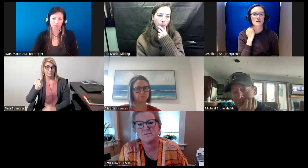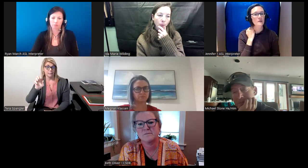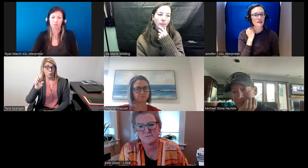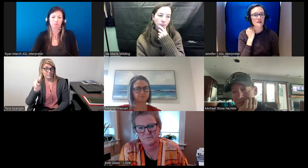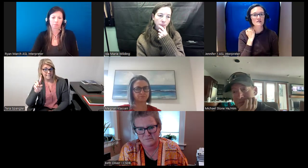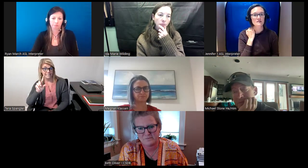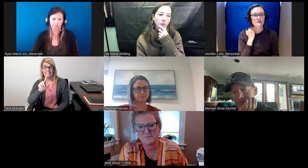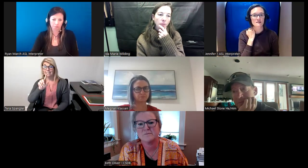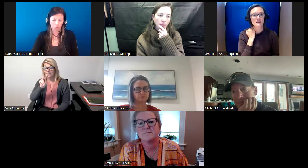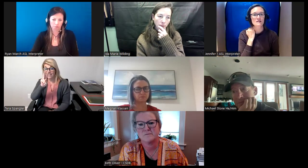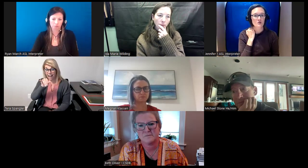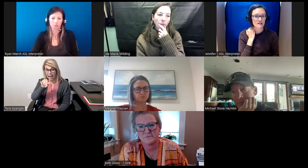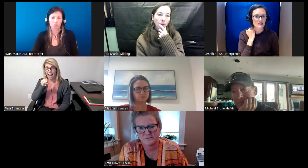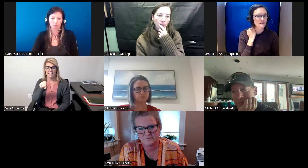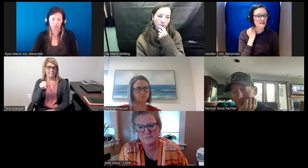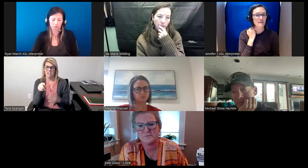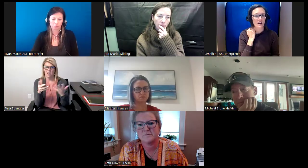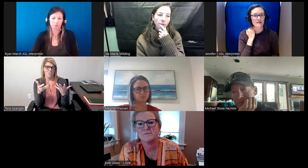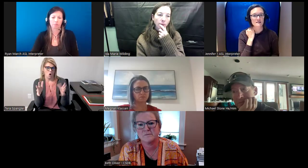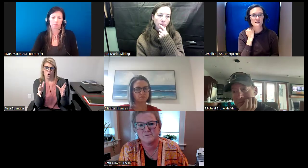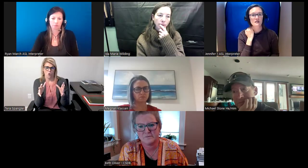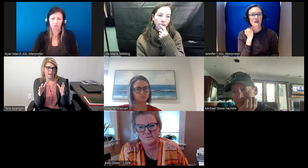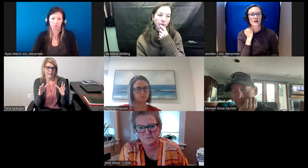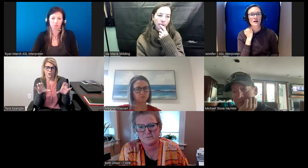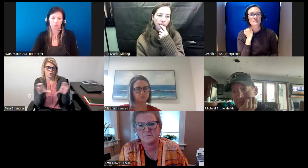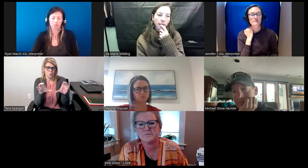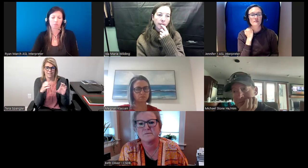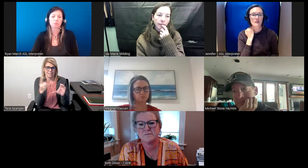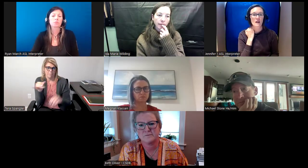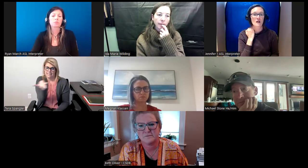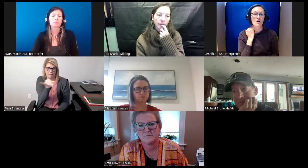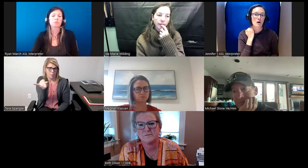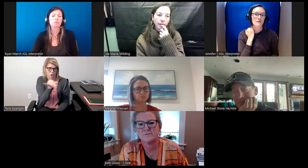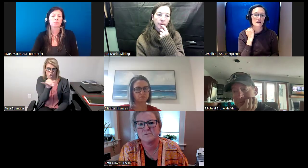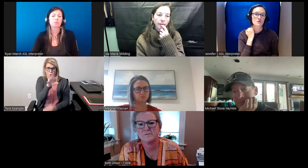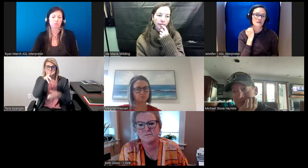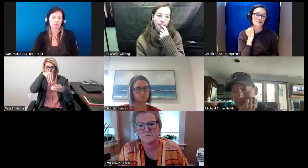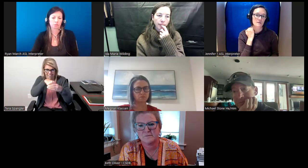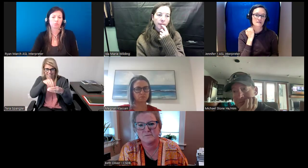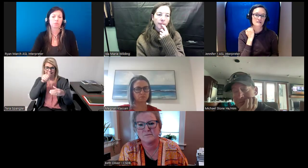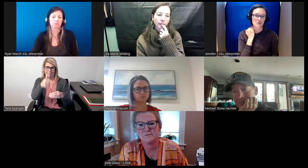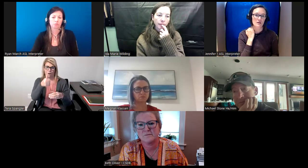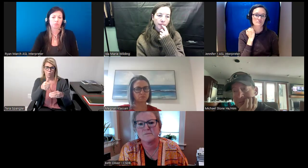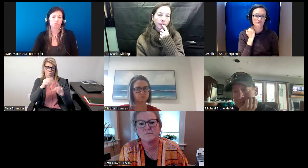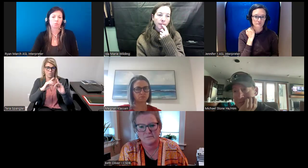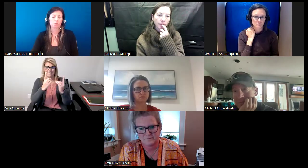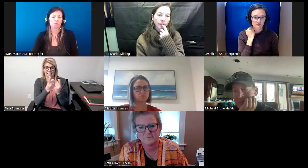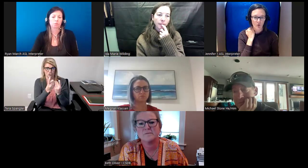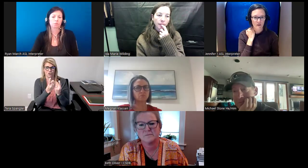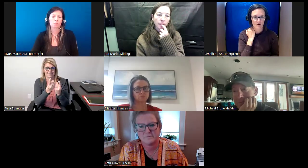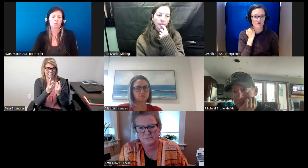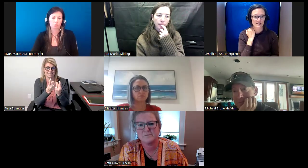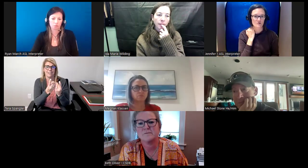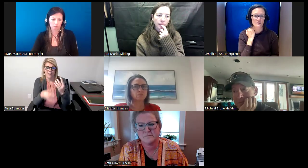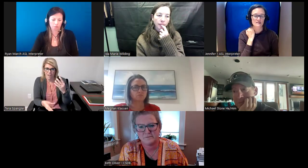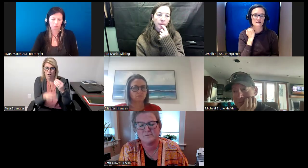psychologists, SLPs, TODs, TVIs. They are already doing something similar